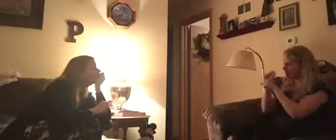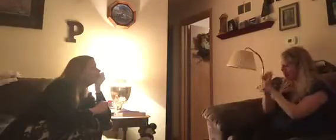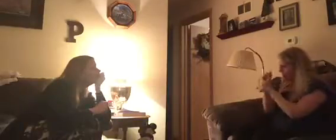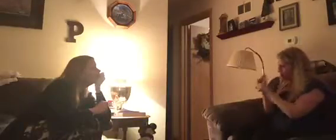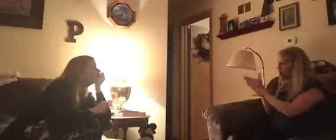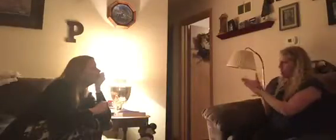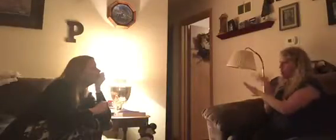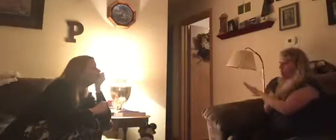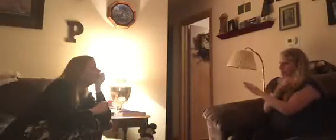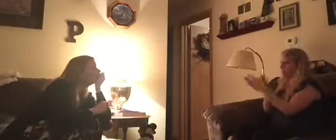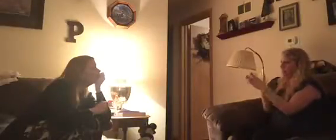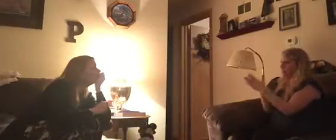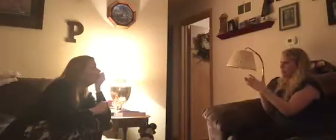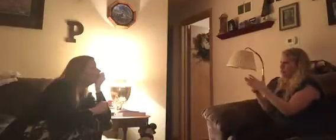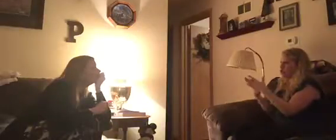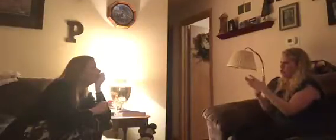example, like